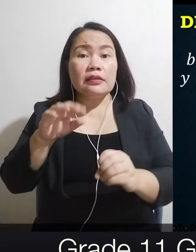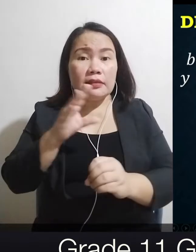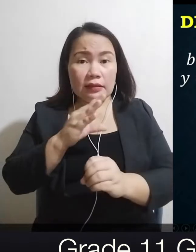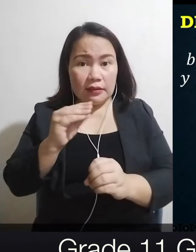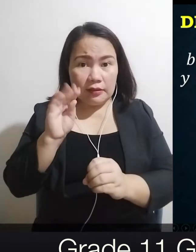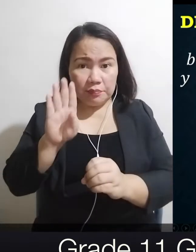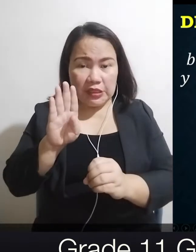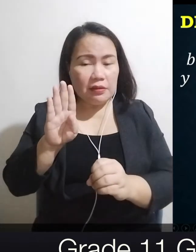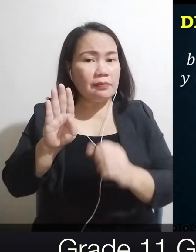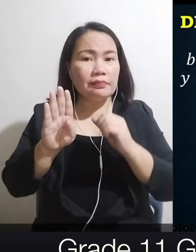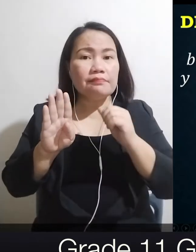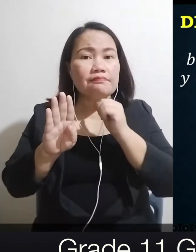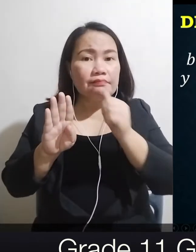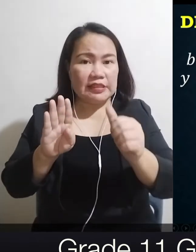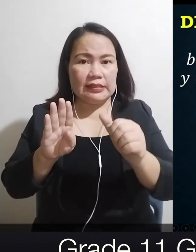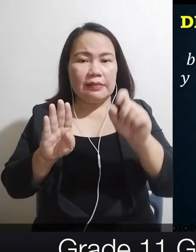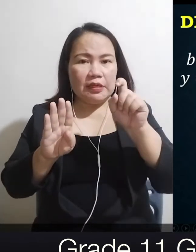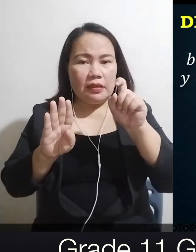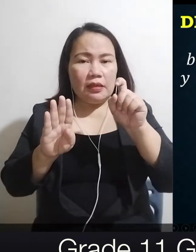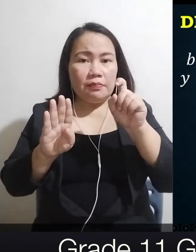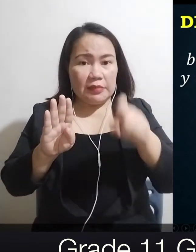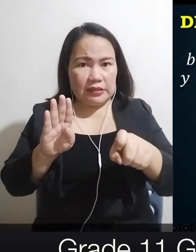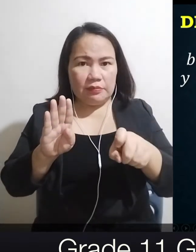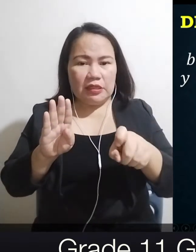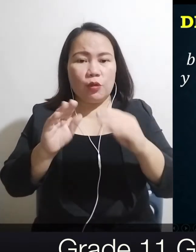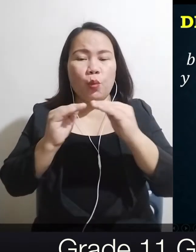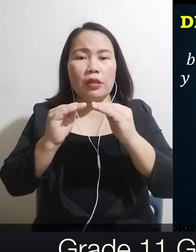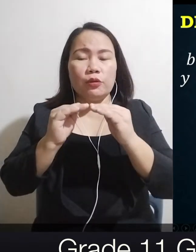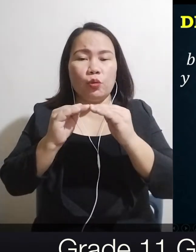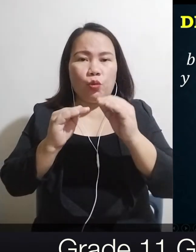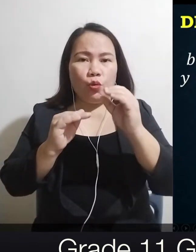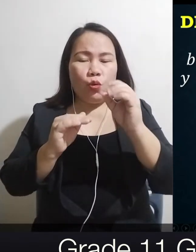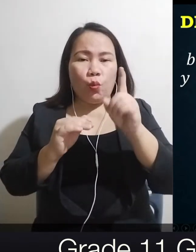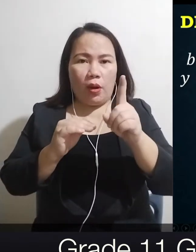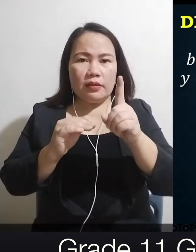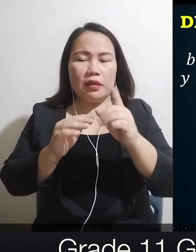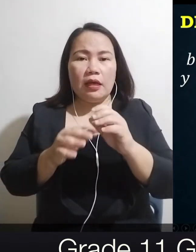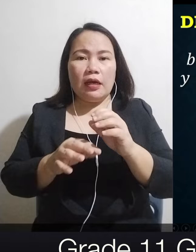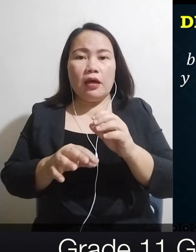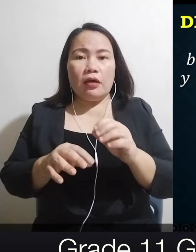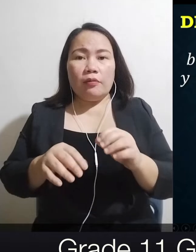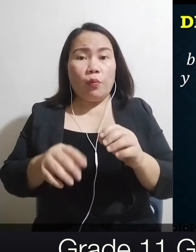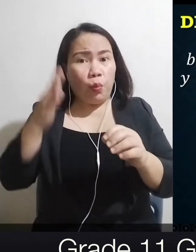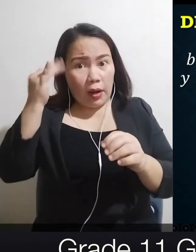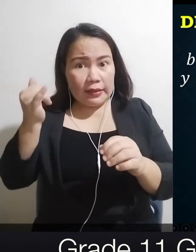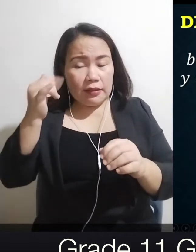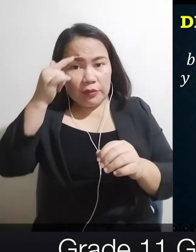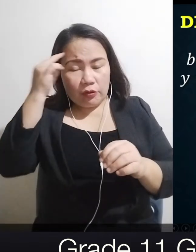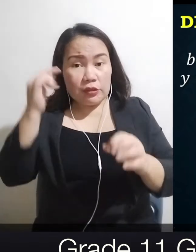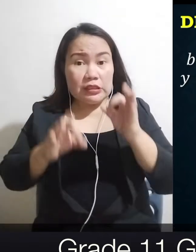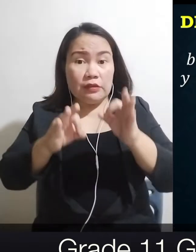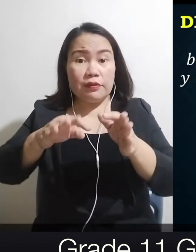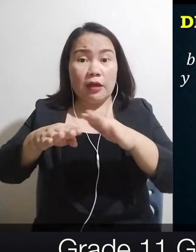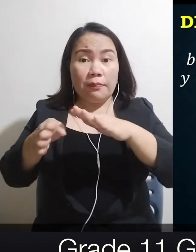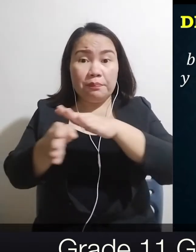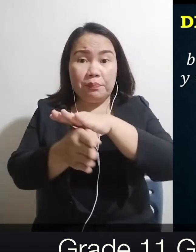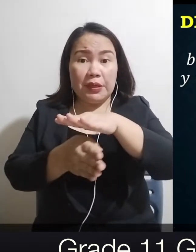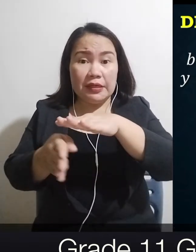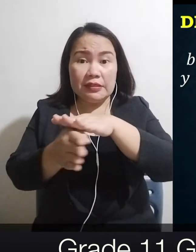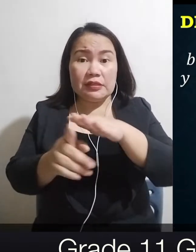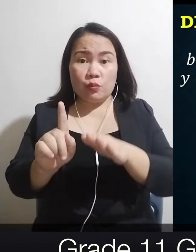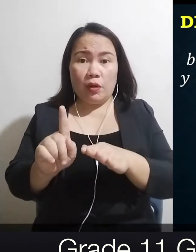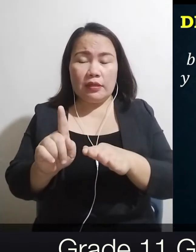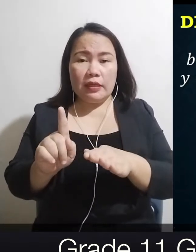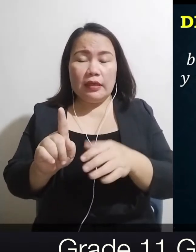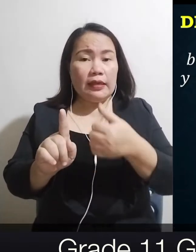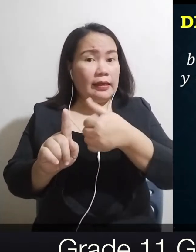siya pwede maging equal sa 1? Kasi once the base is 1 and any